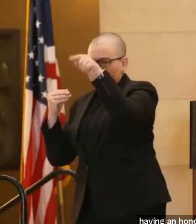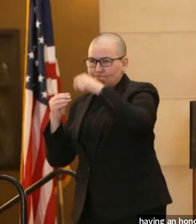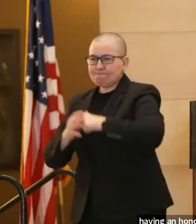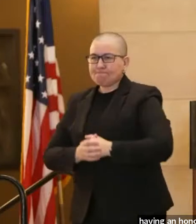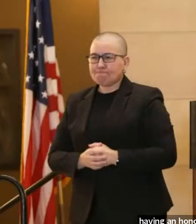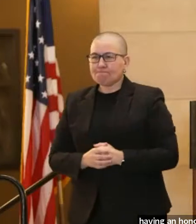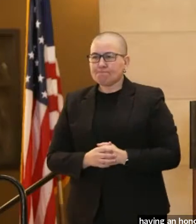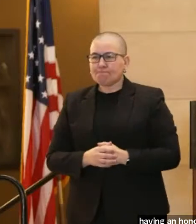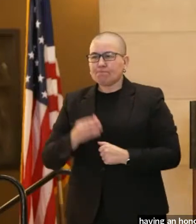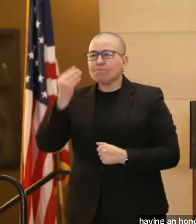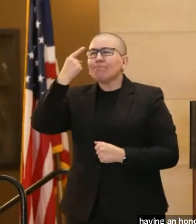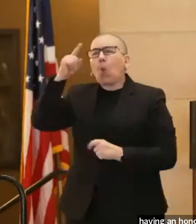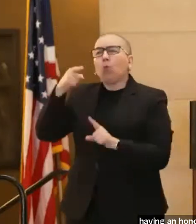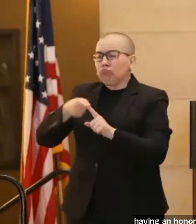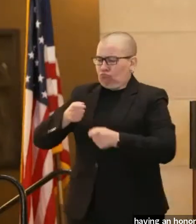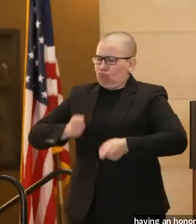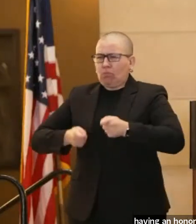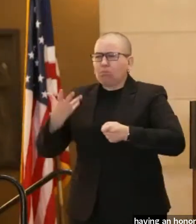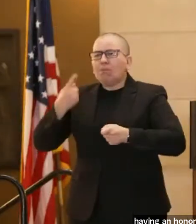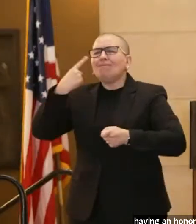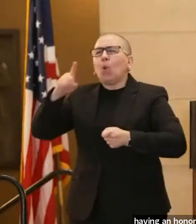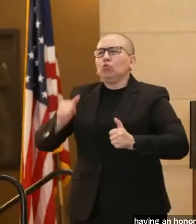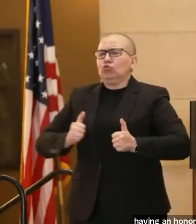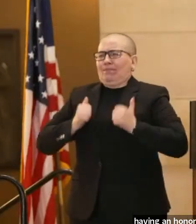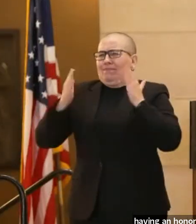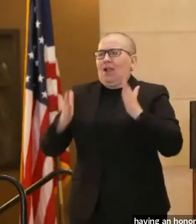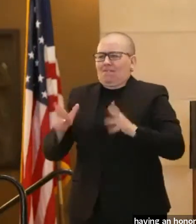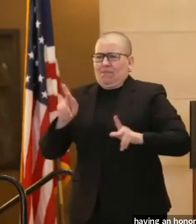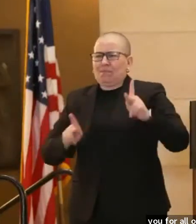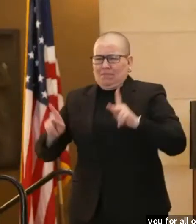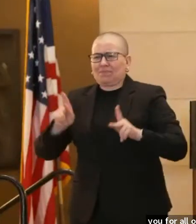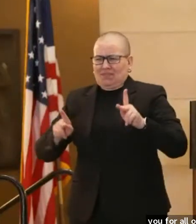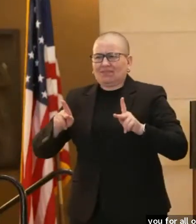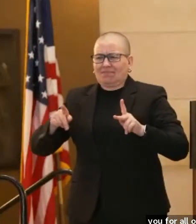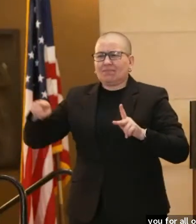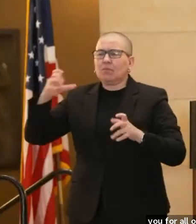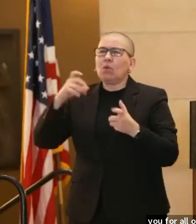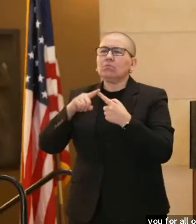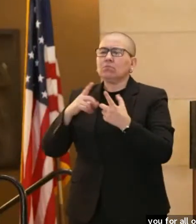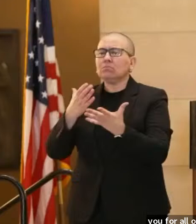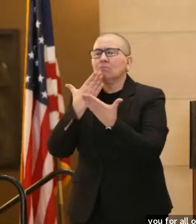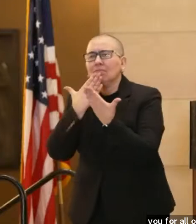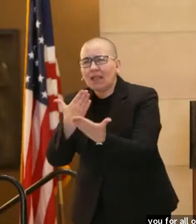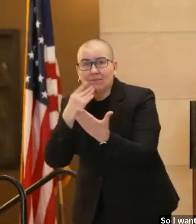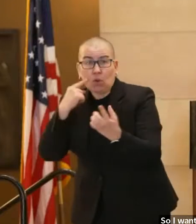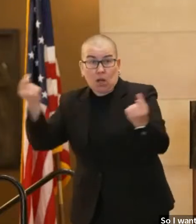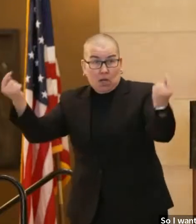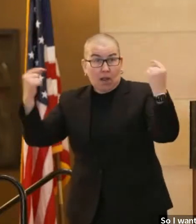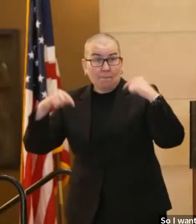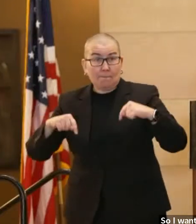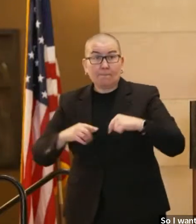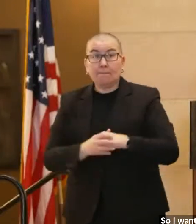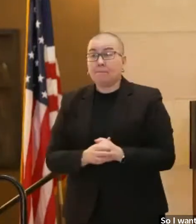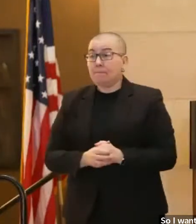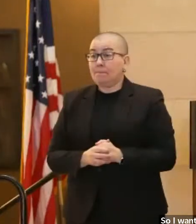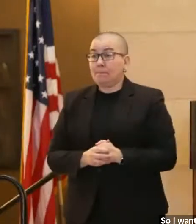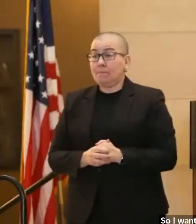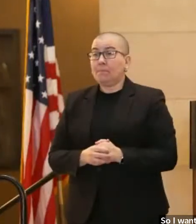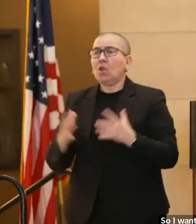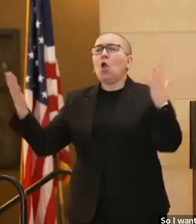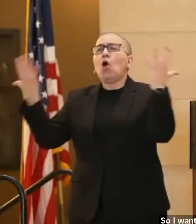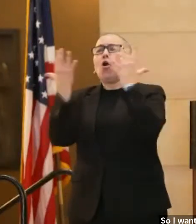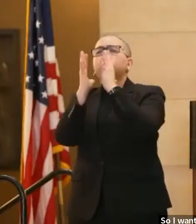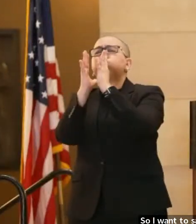of the survivor, for all of Minnesota. So I want to say Chimi Gwich for coming. And if we could all make it out to the